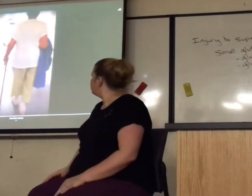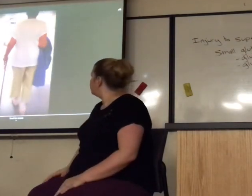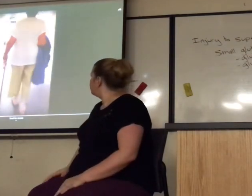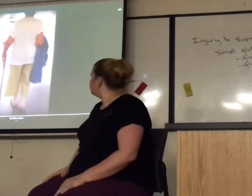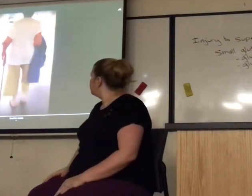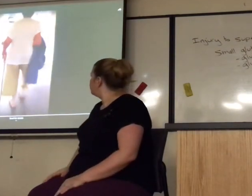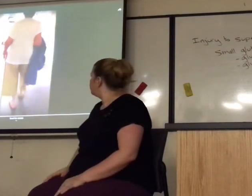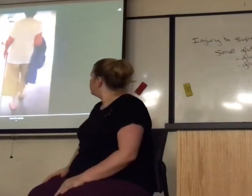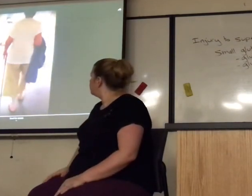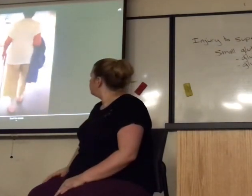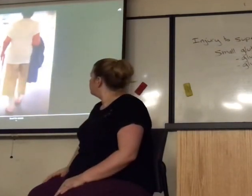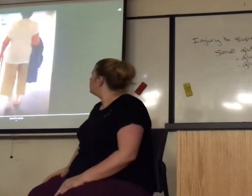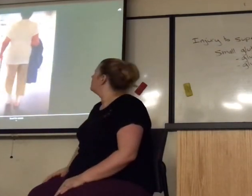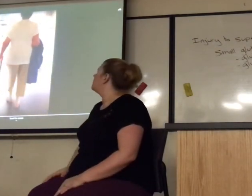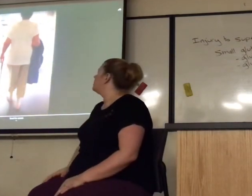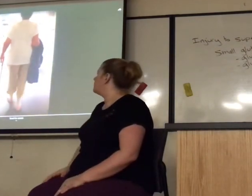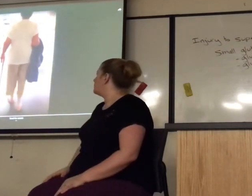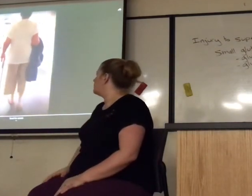Yeah.